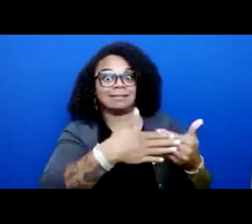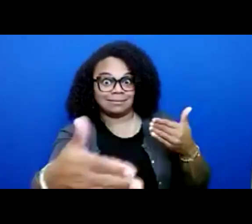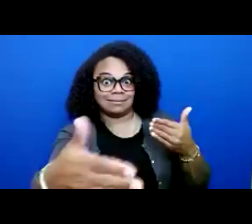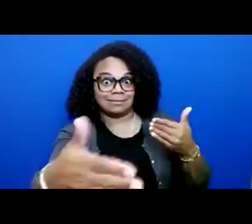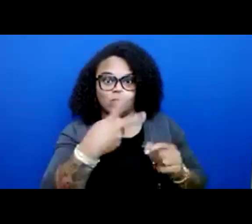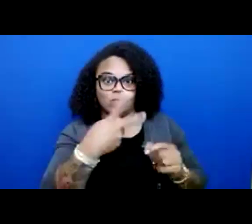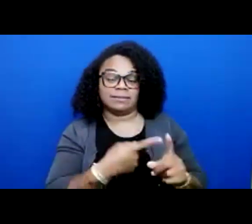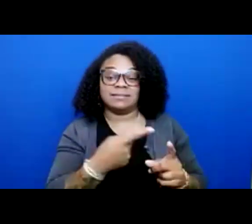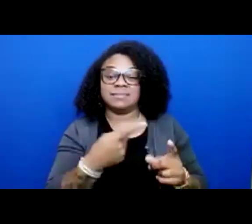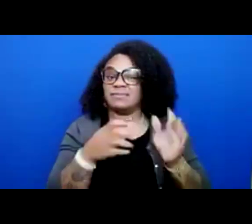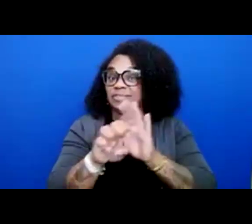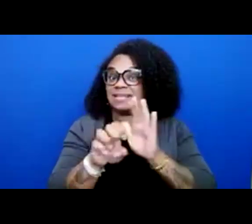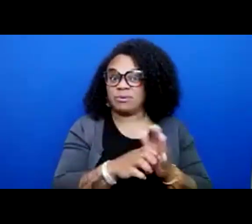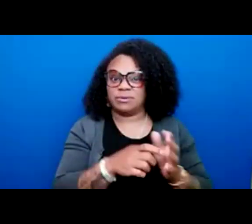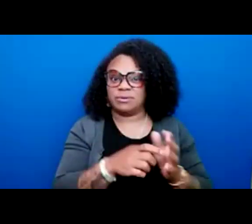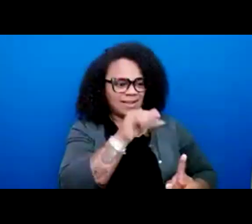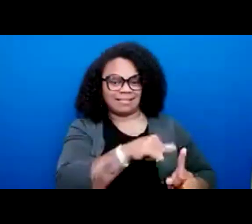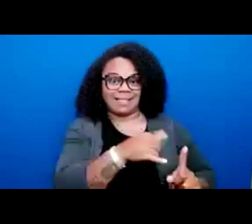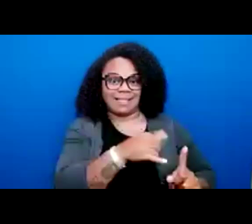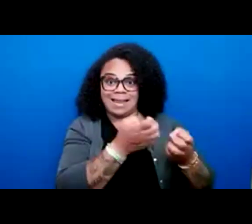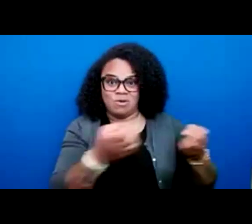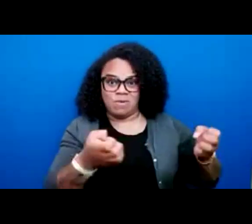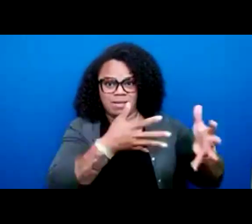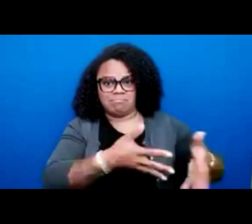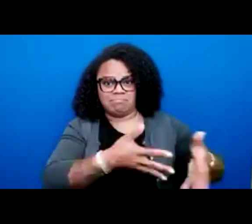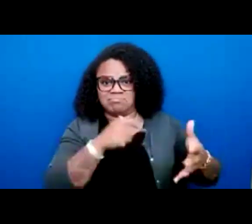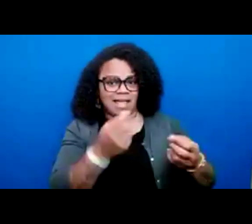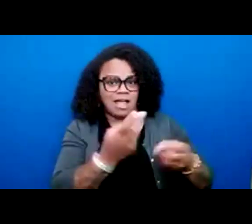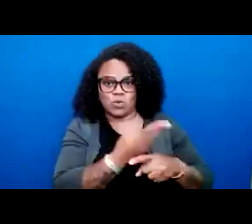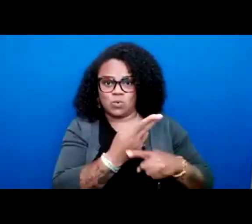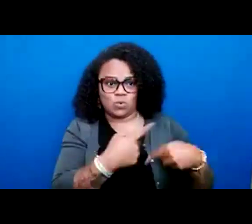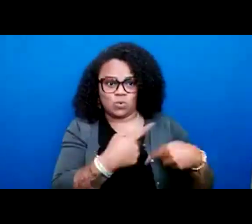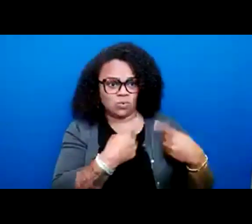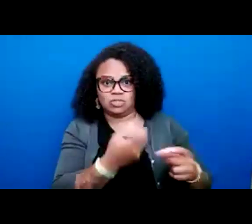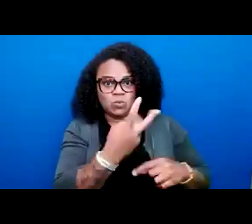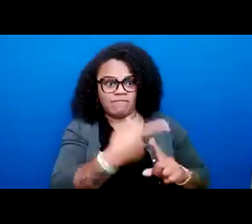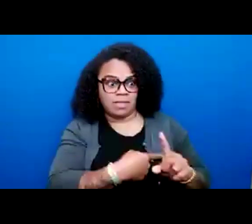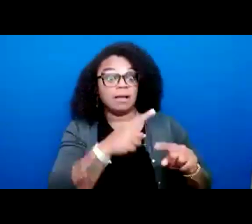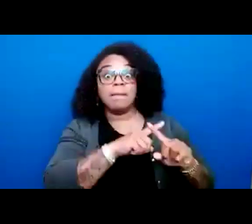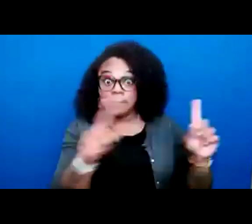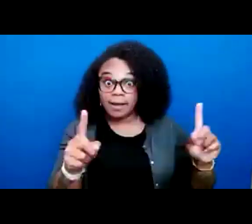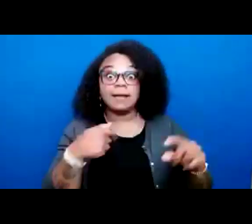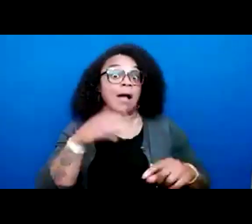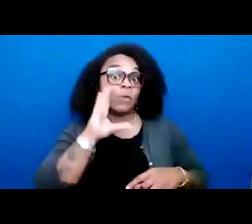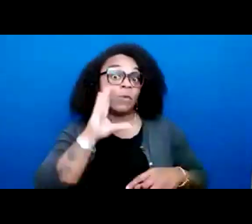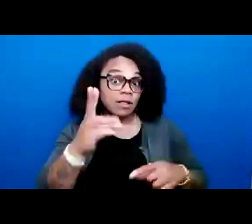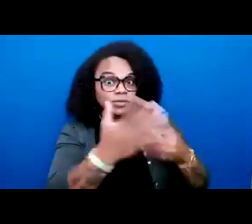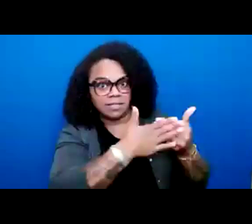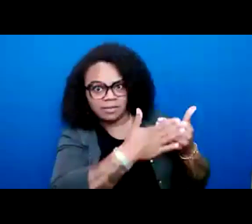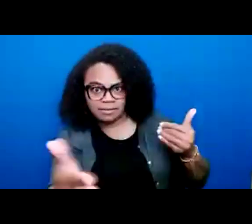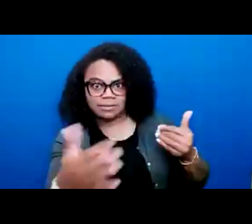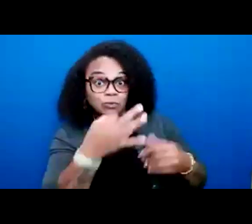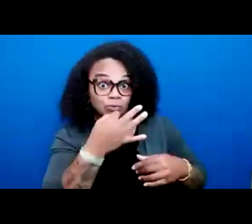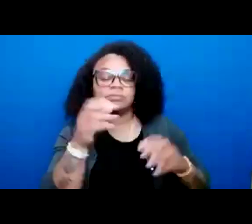month, but you expect to use it within the next 12 months, it can be excluded under PES. They even have an extension,